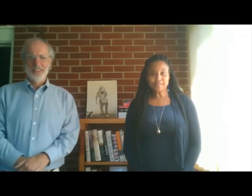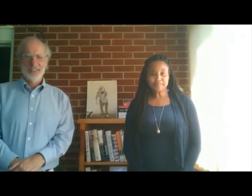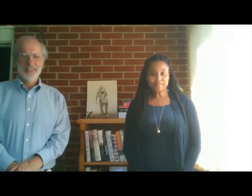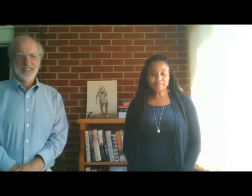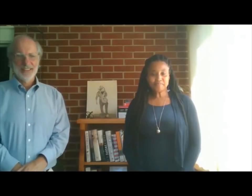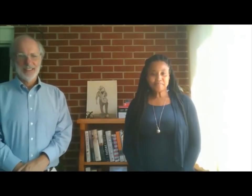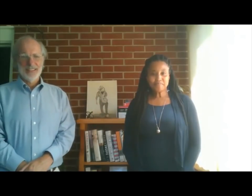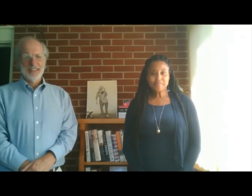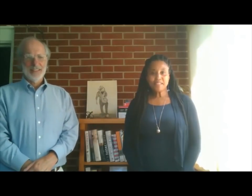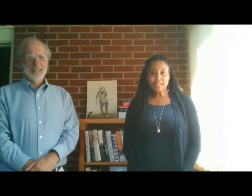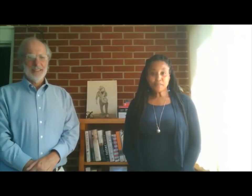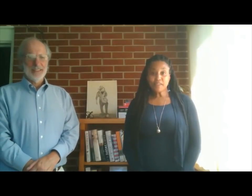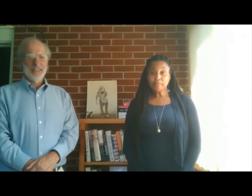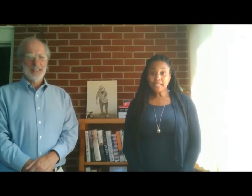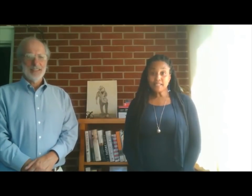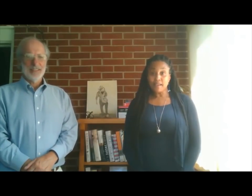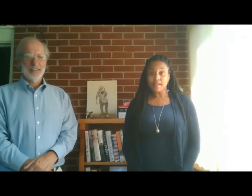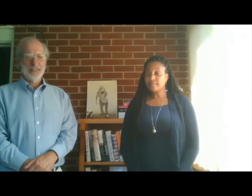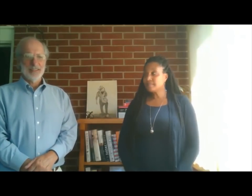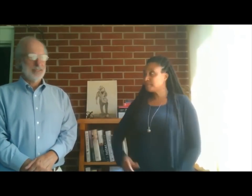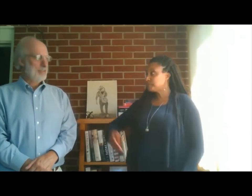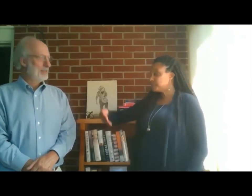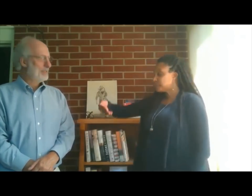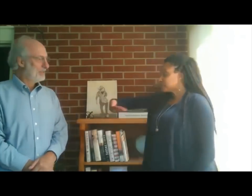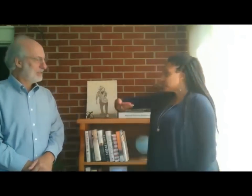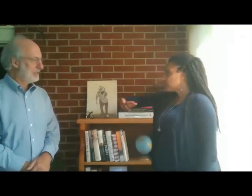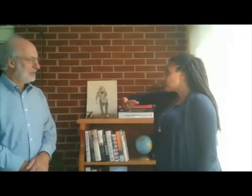Good. Next we have pizza.